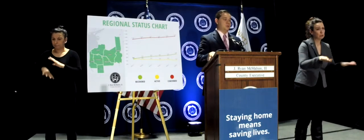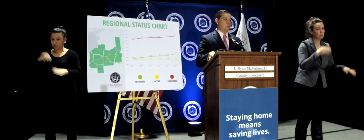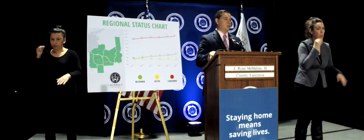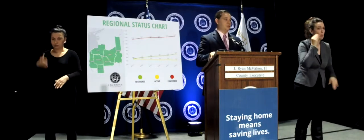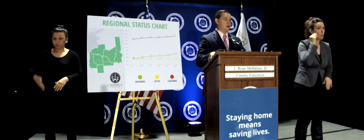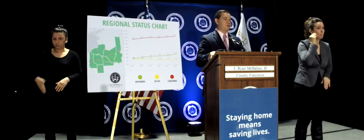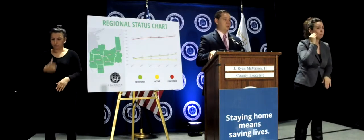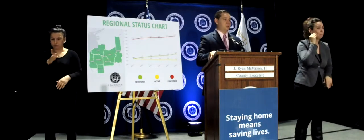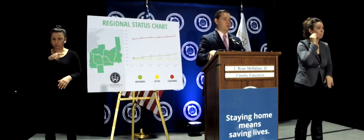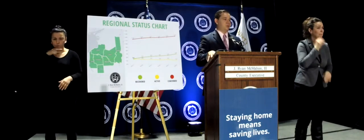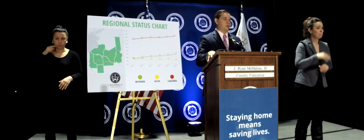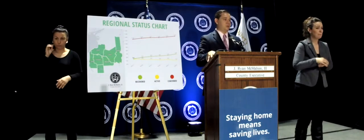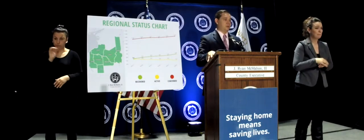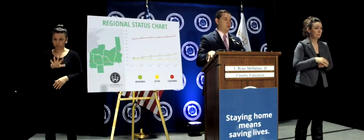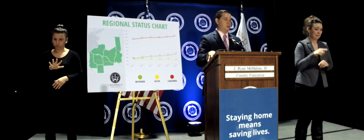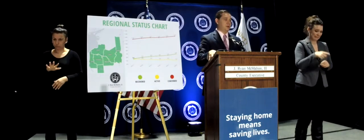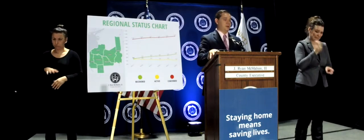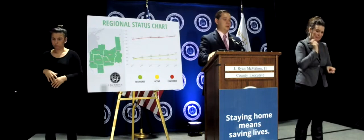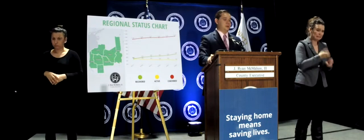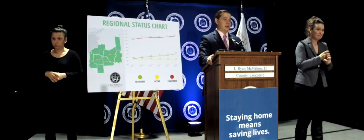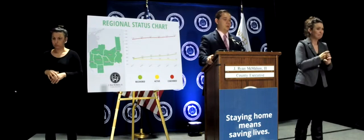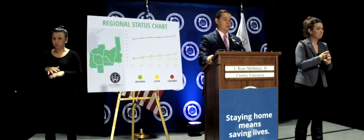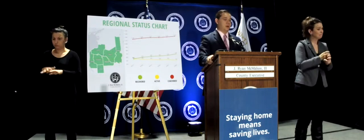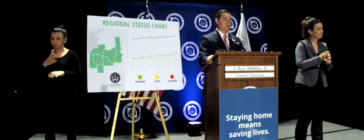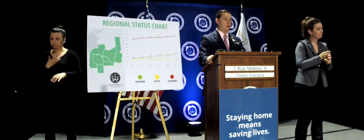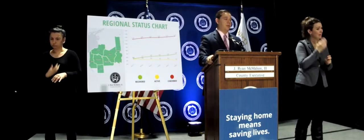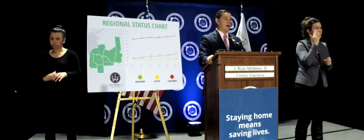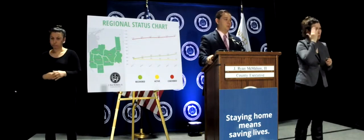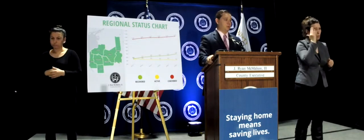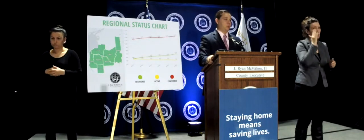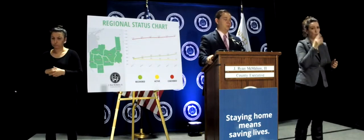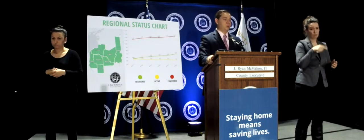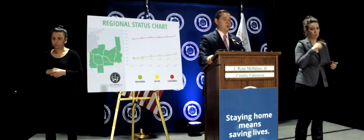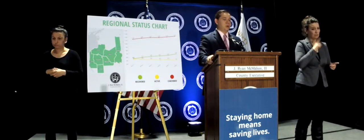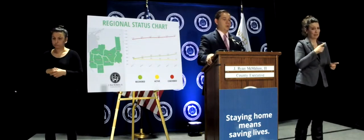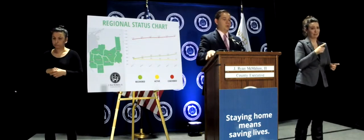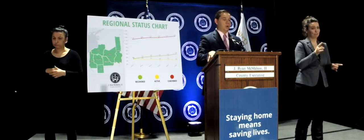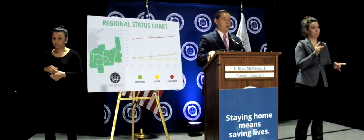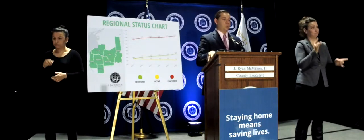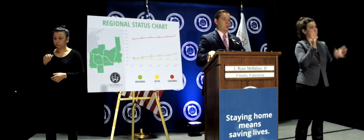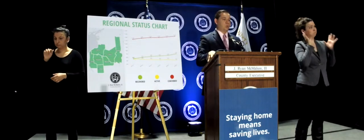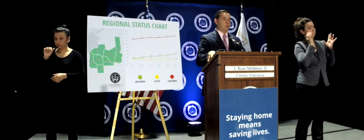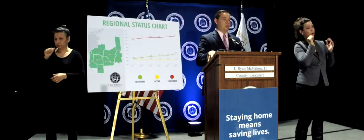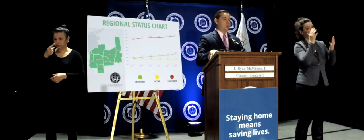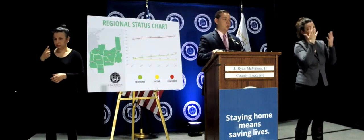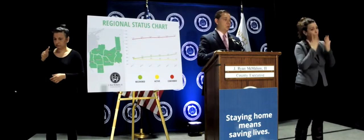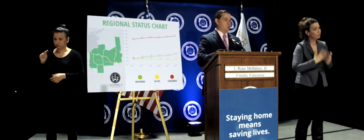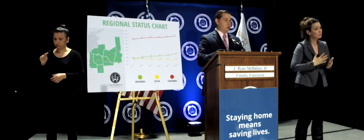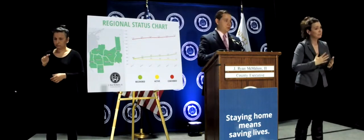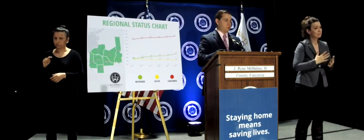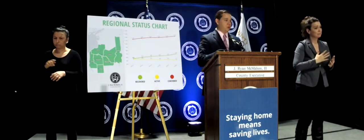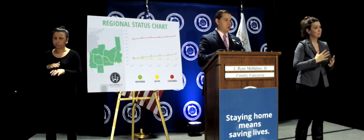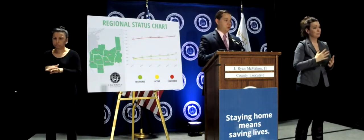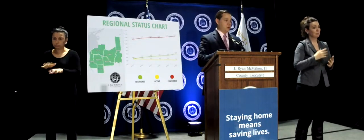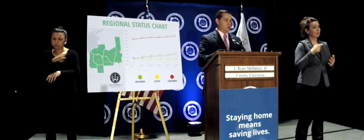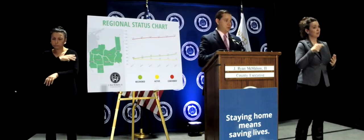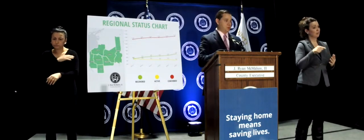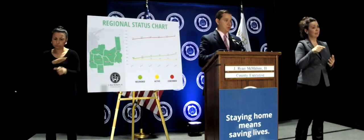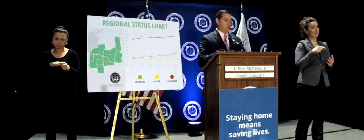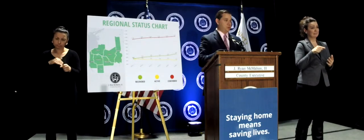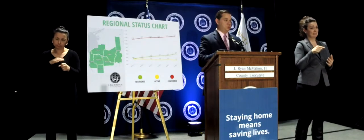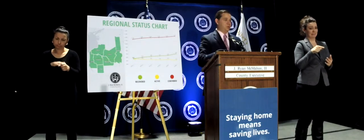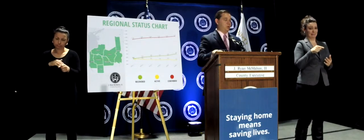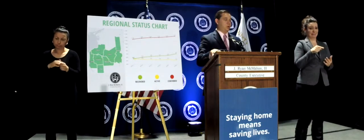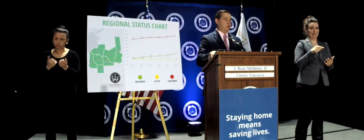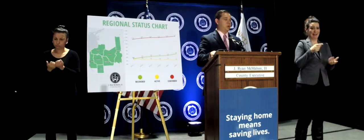This is just really tough, and it's really unfortunate. And Zach was loved by a lot of people. So we knew, we've talked to the West Hill